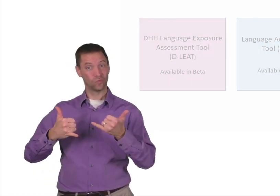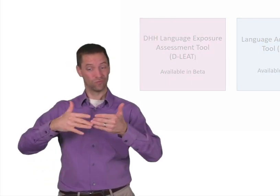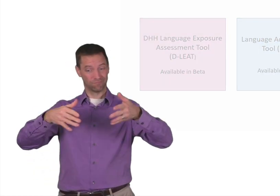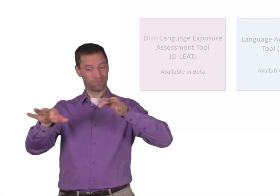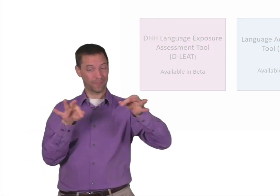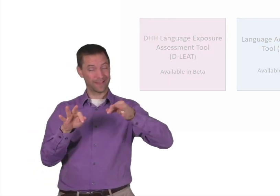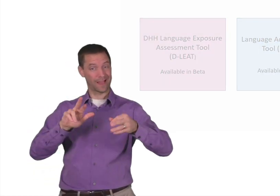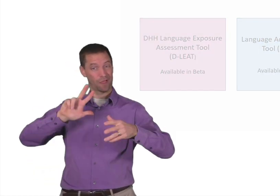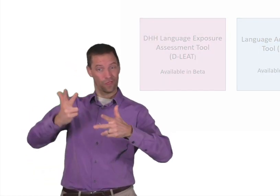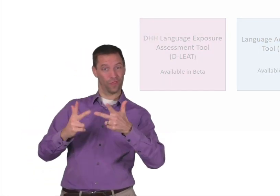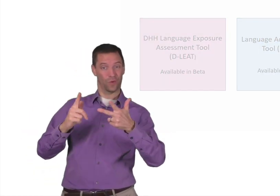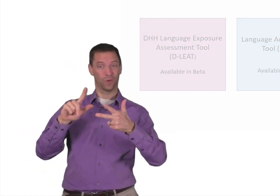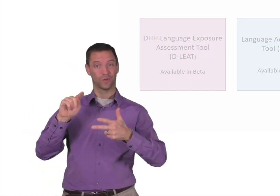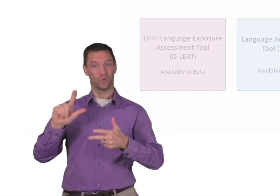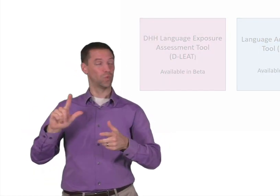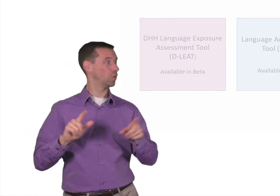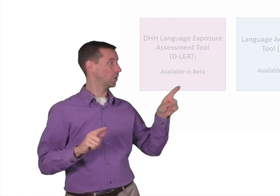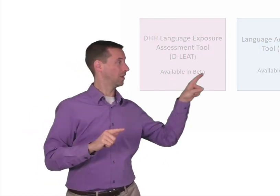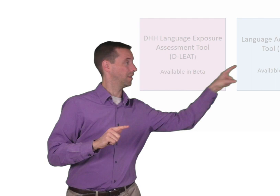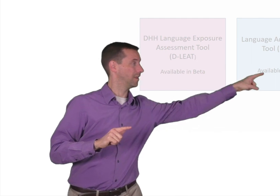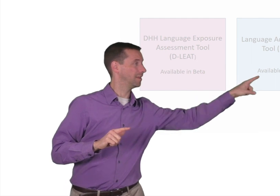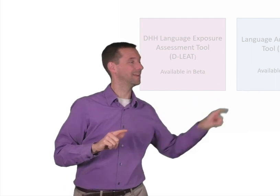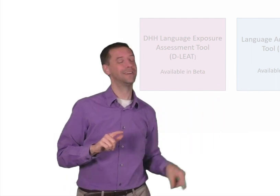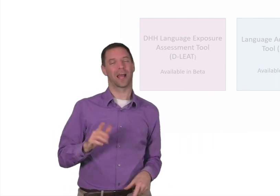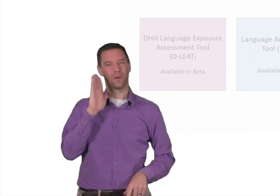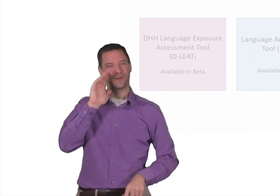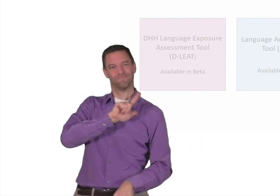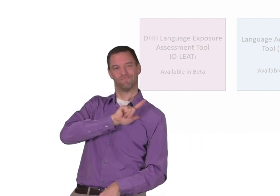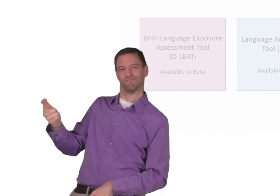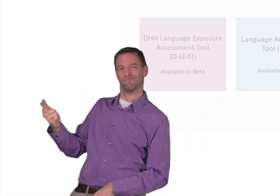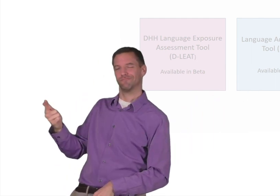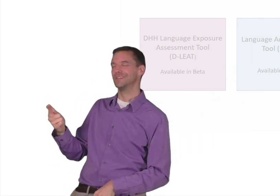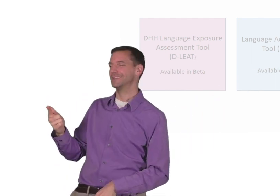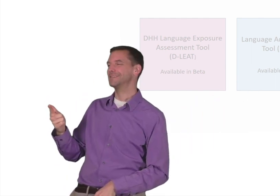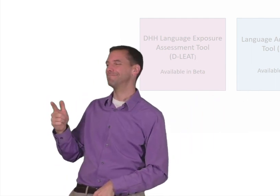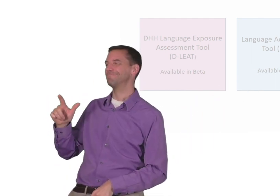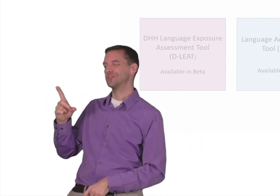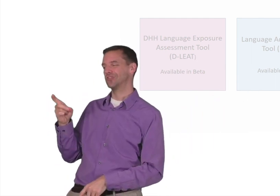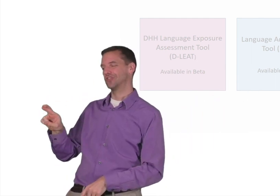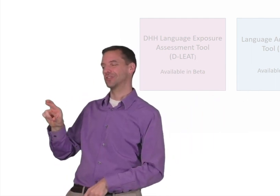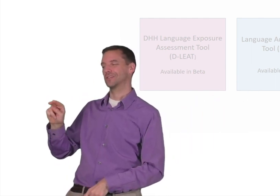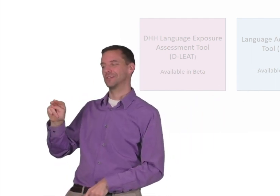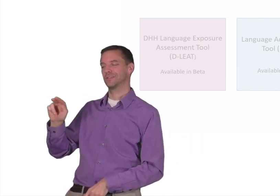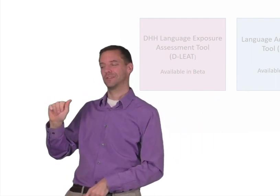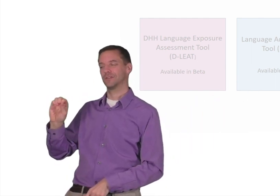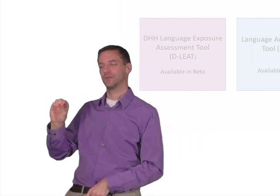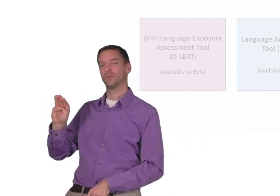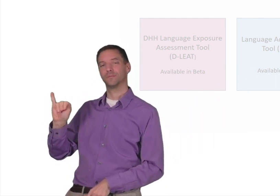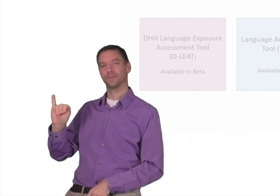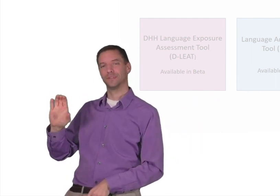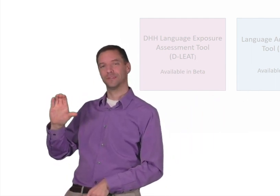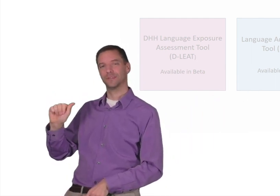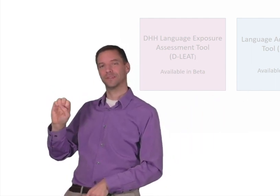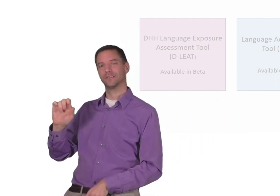So now, to explain the third tool, I will hand things off to Dr. Naomi